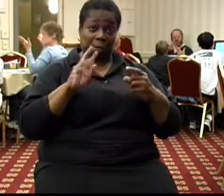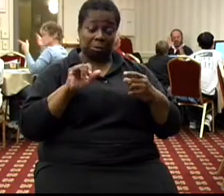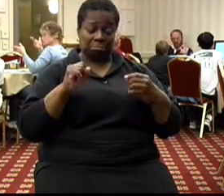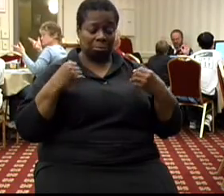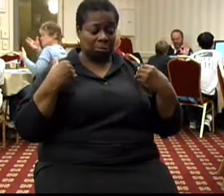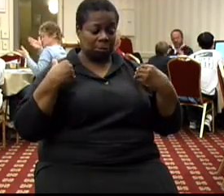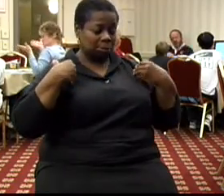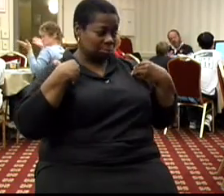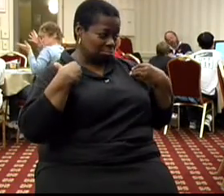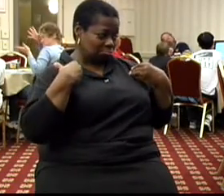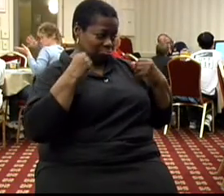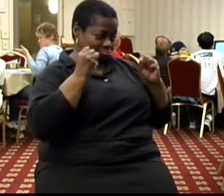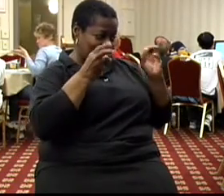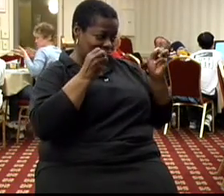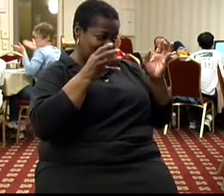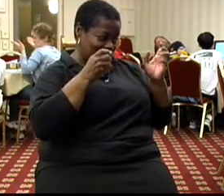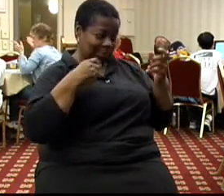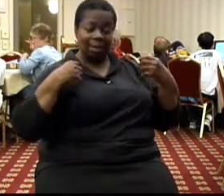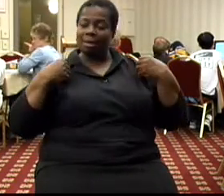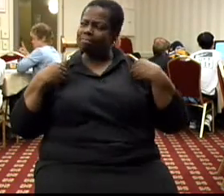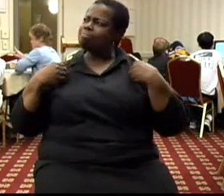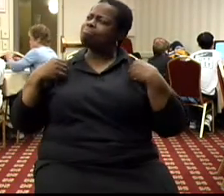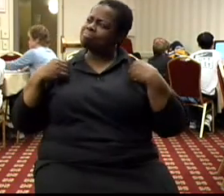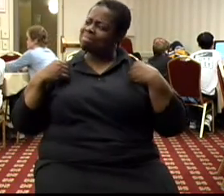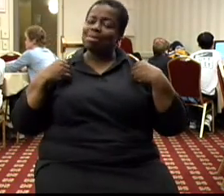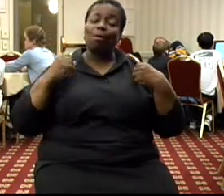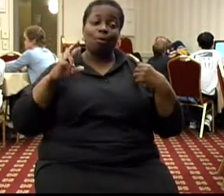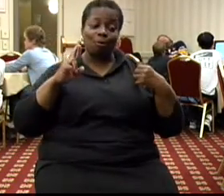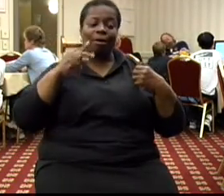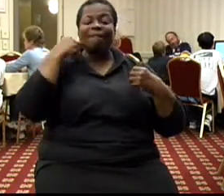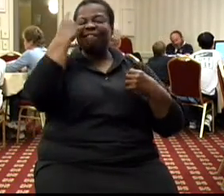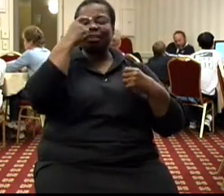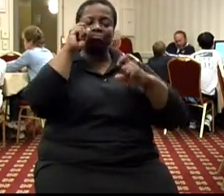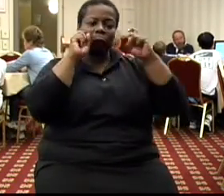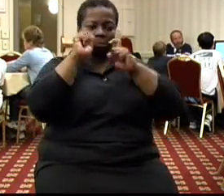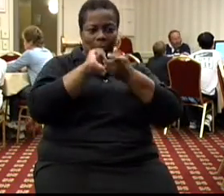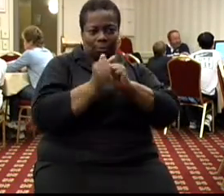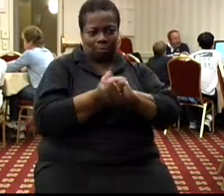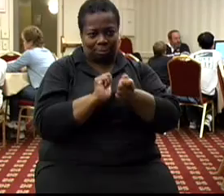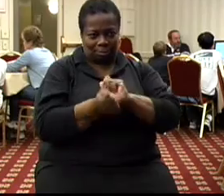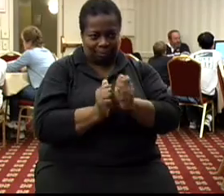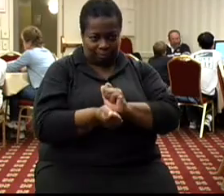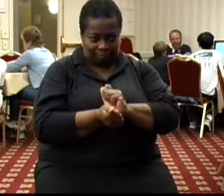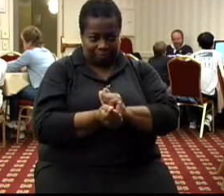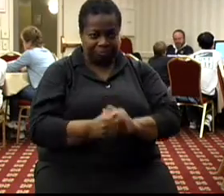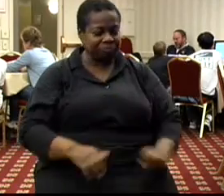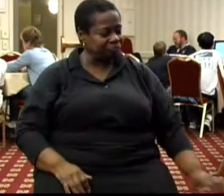such as a body shift, or by facial expression changes.